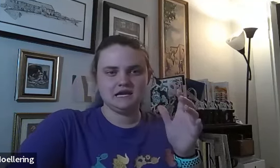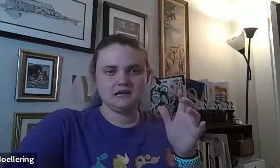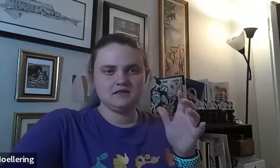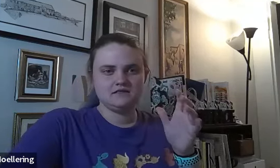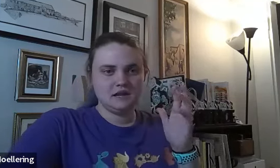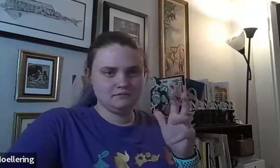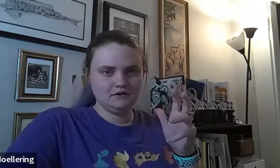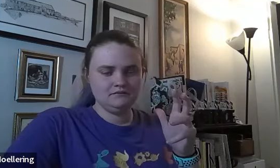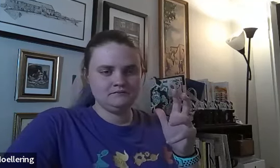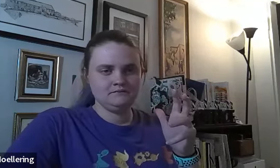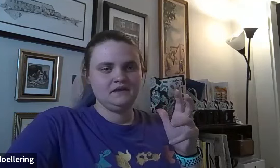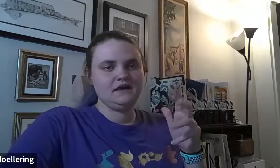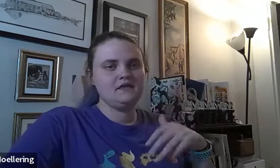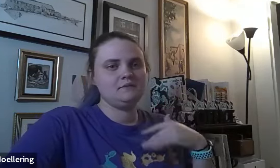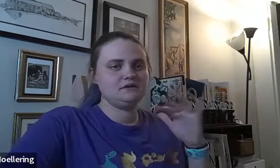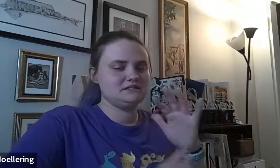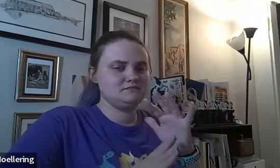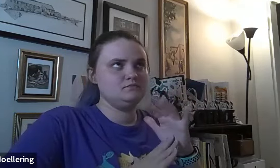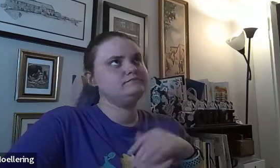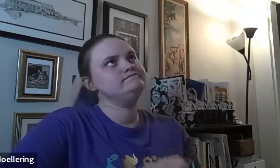say the number and then I'm going to,